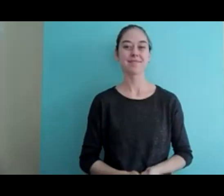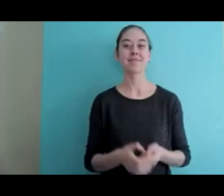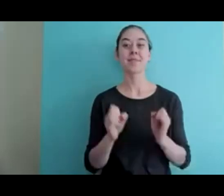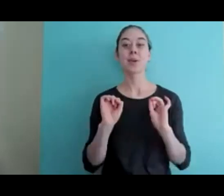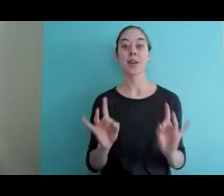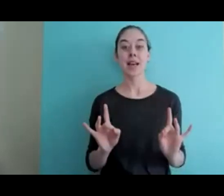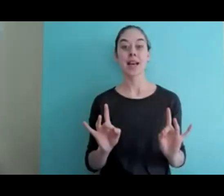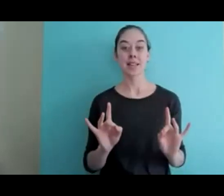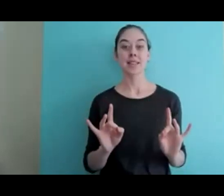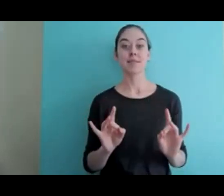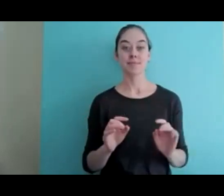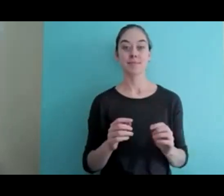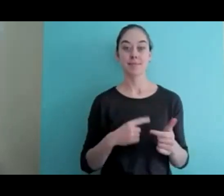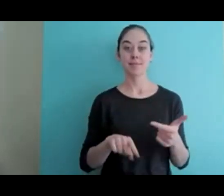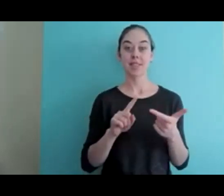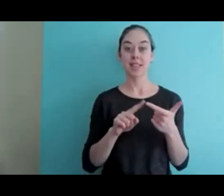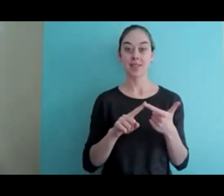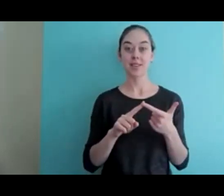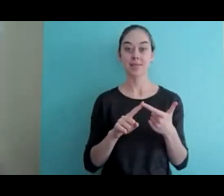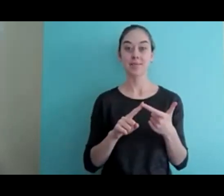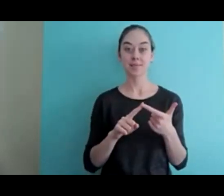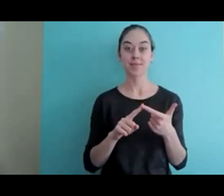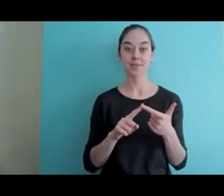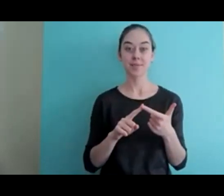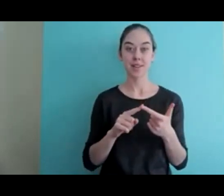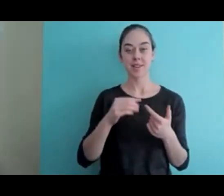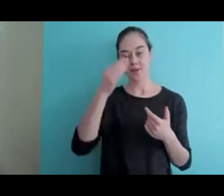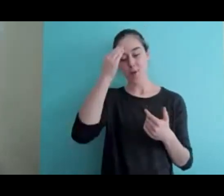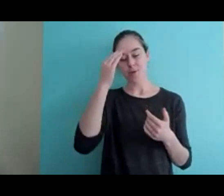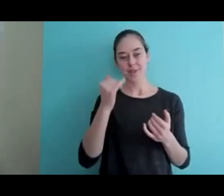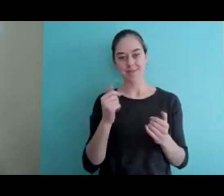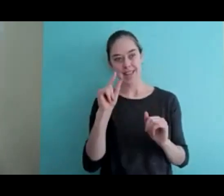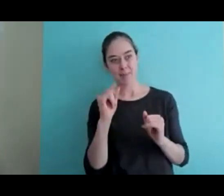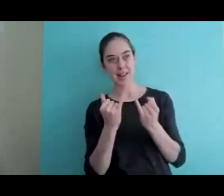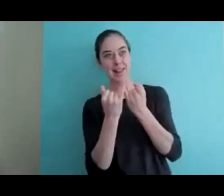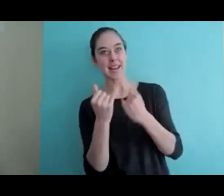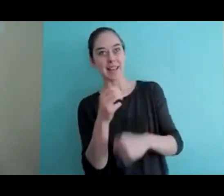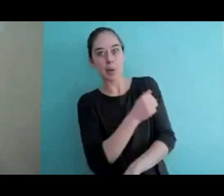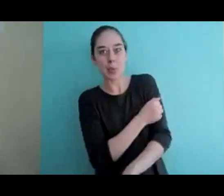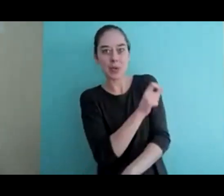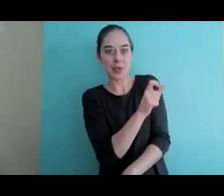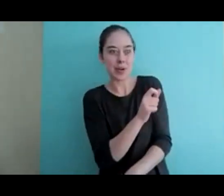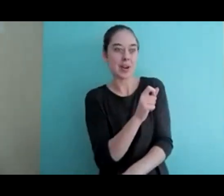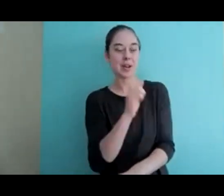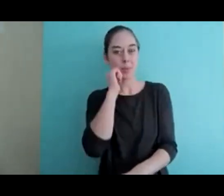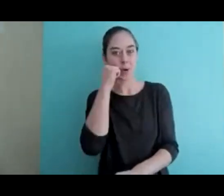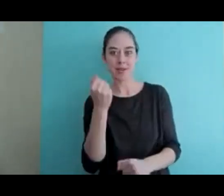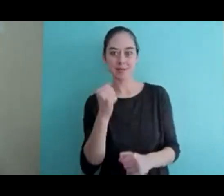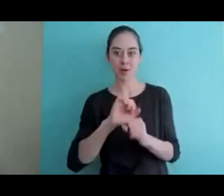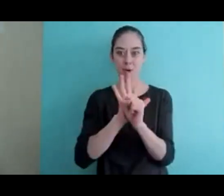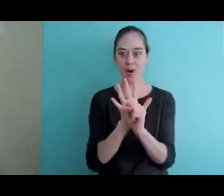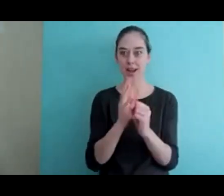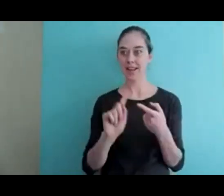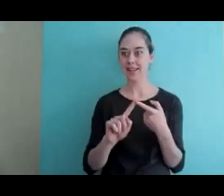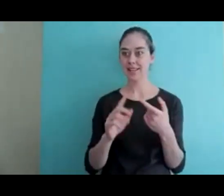Okay, that's it. Shaker. We kind of are anyway with the whole coronavirus thing. But hey, it's not going to stop us. Let's go. Wide